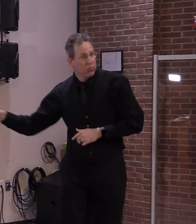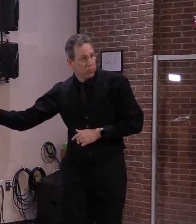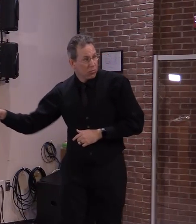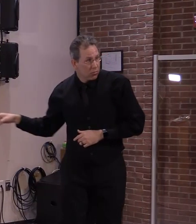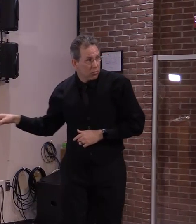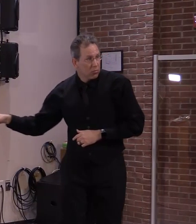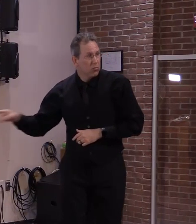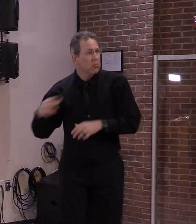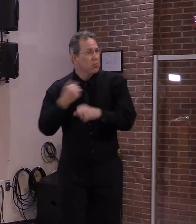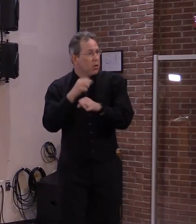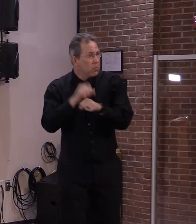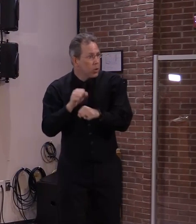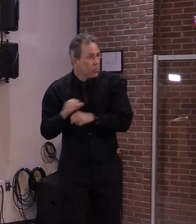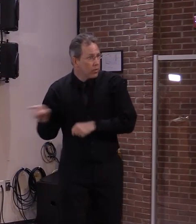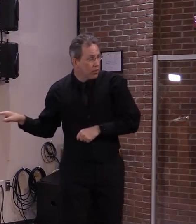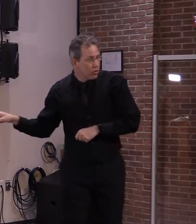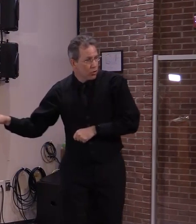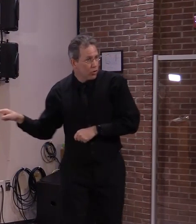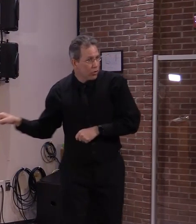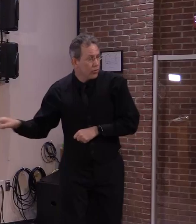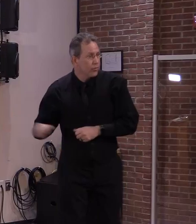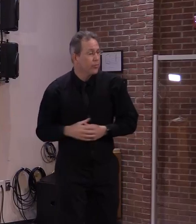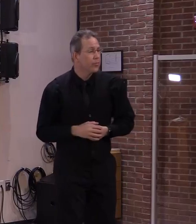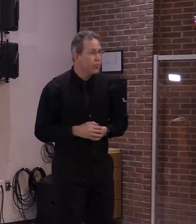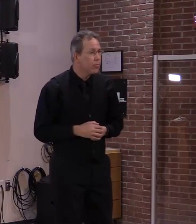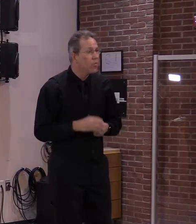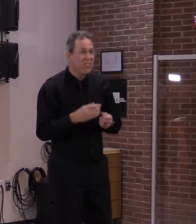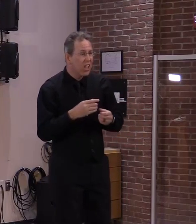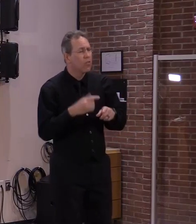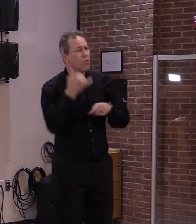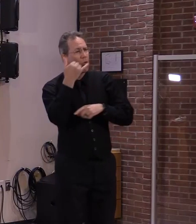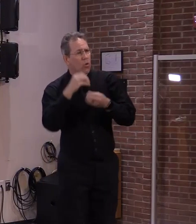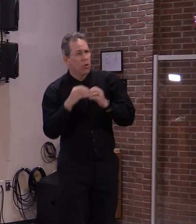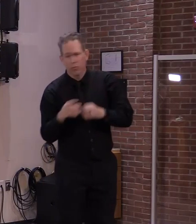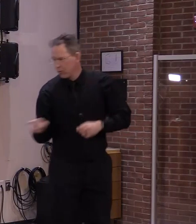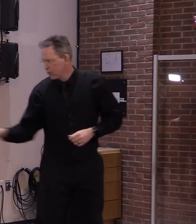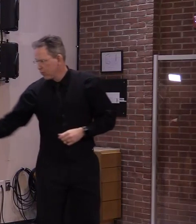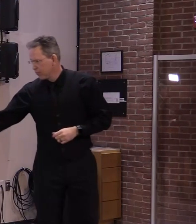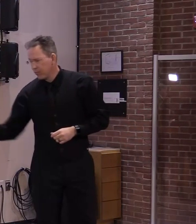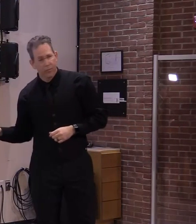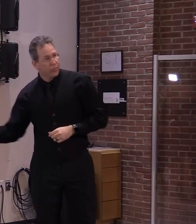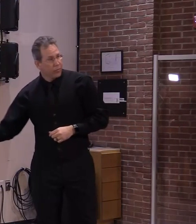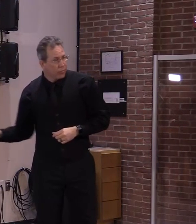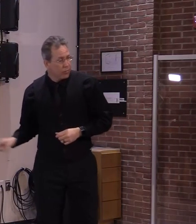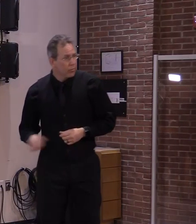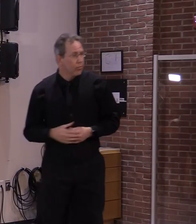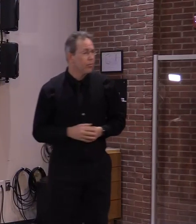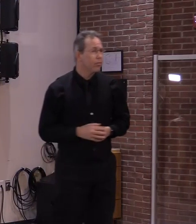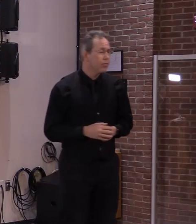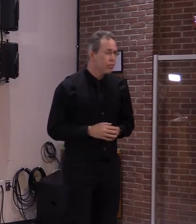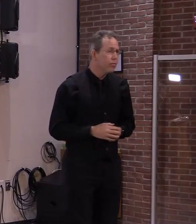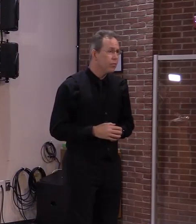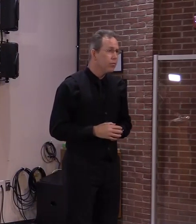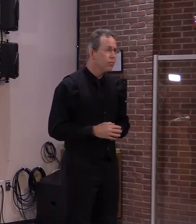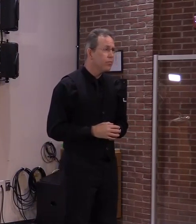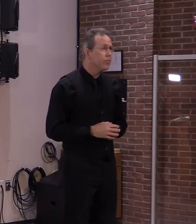appointment when it's your turn. Go on and register and simply log on and make your appointment